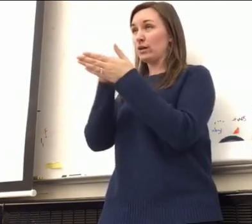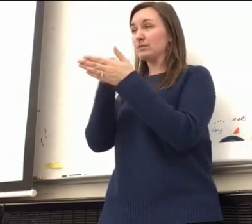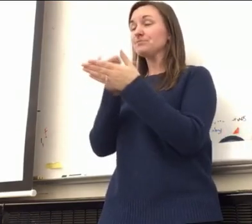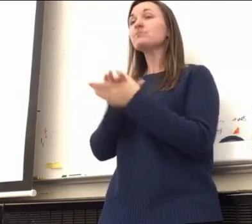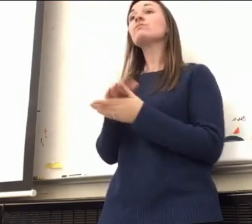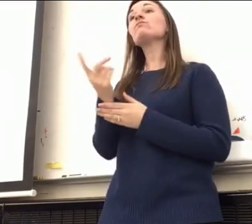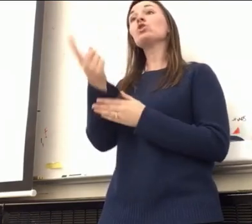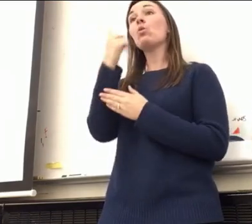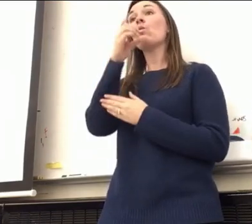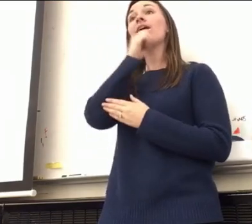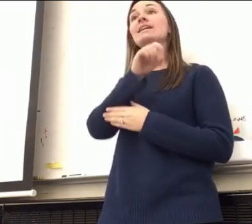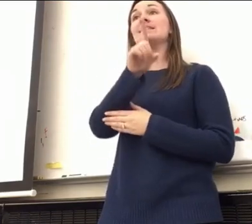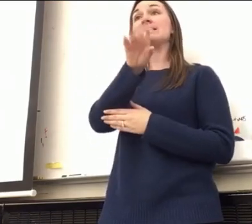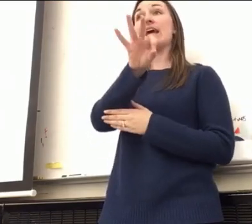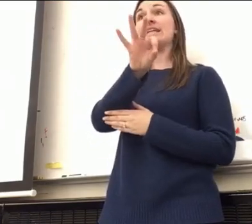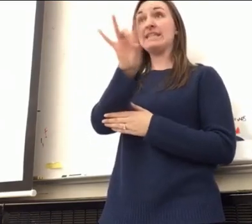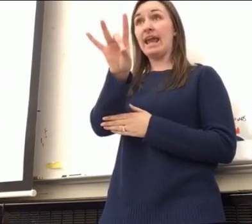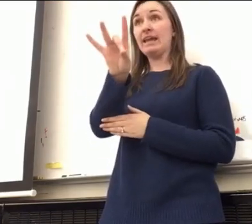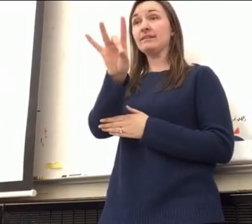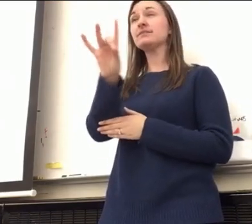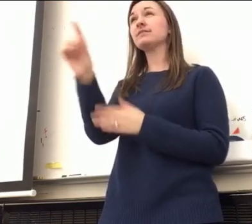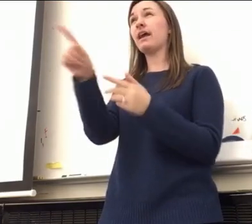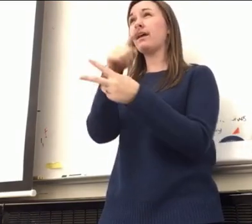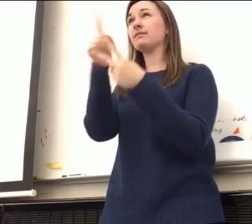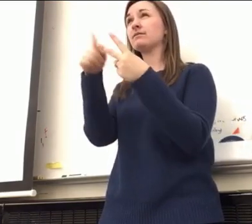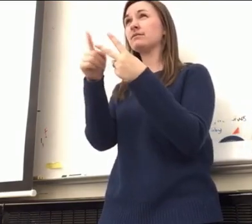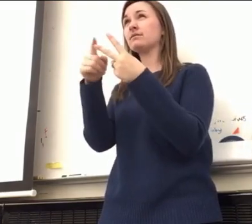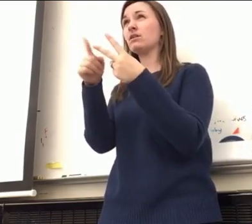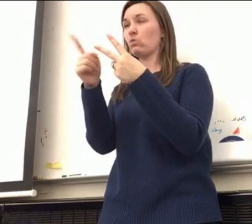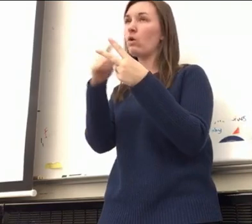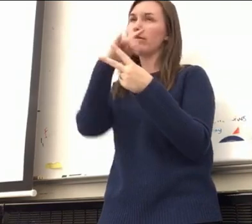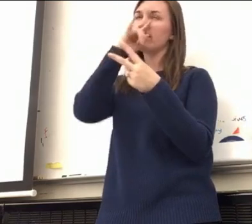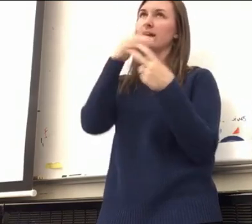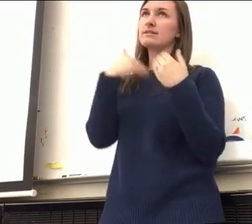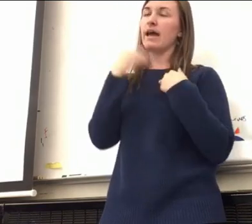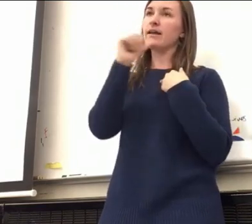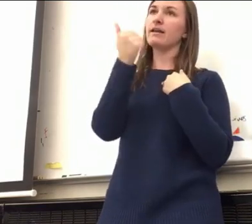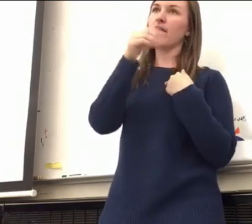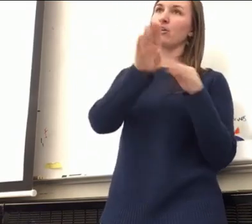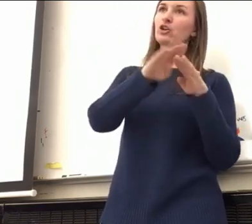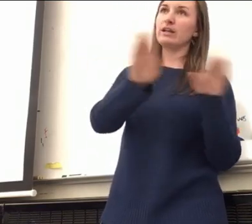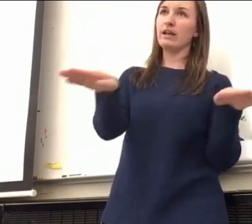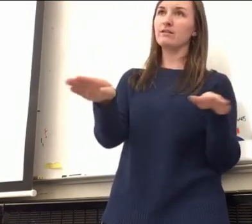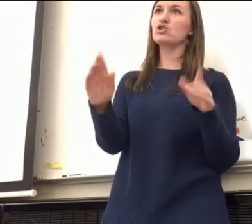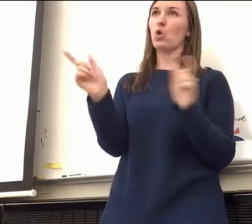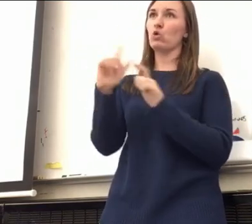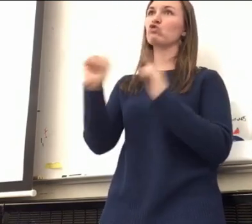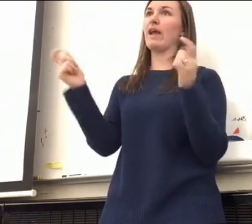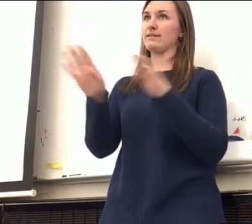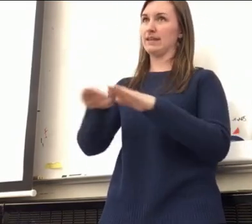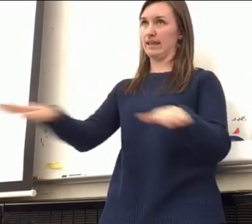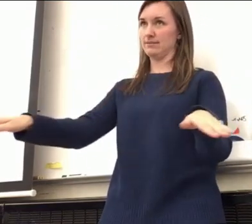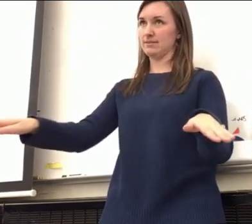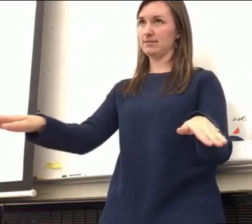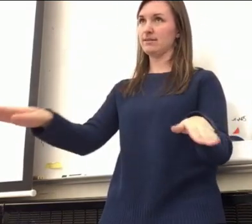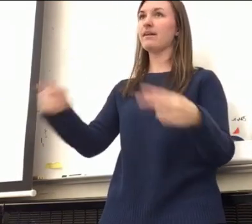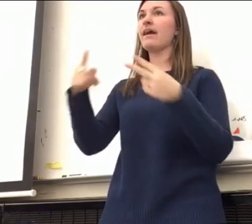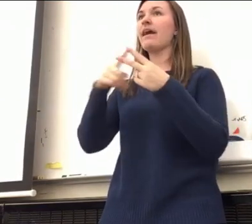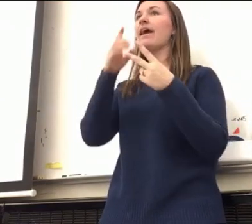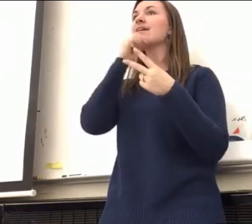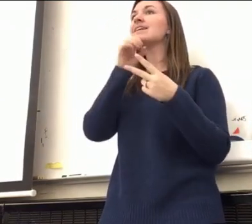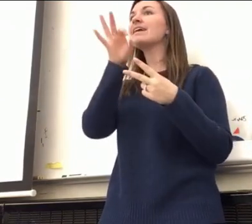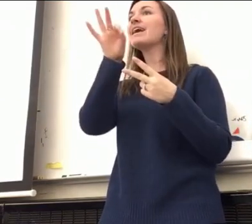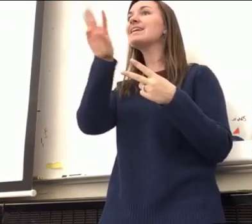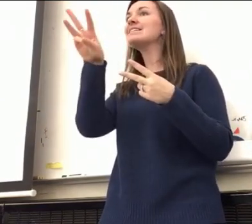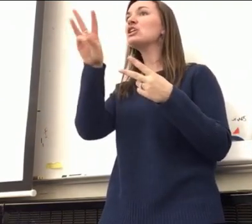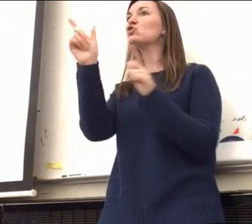of them is 98, and then one of them is, well, the kids has another kid. They have a 98-year-old and a 96-year-old grandson that still exists.